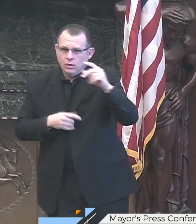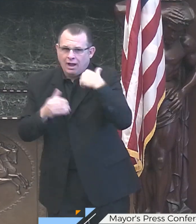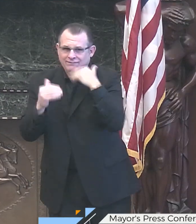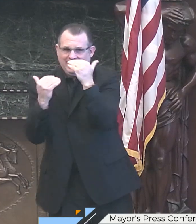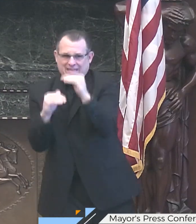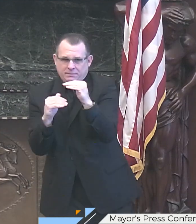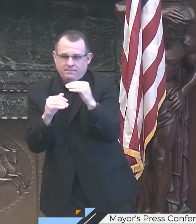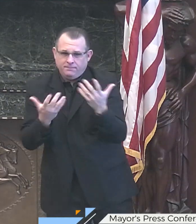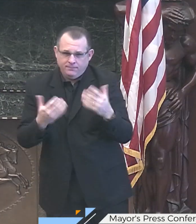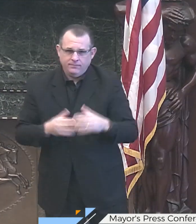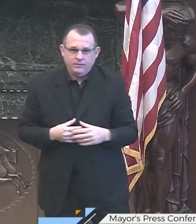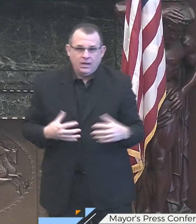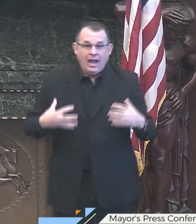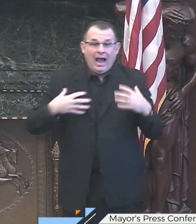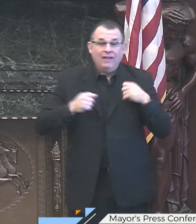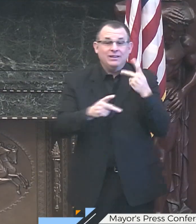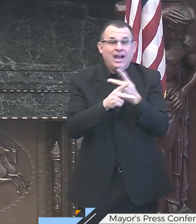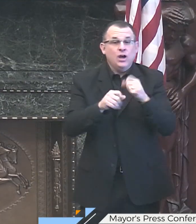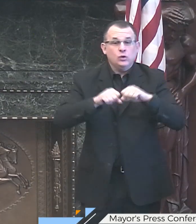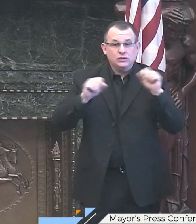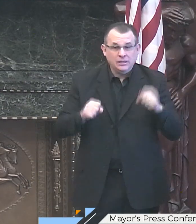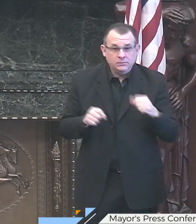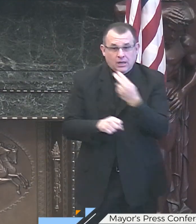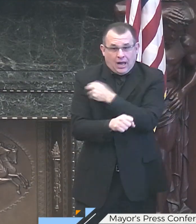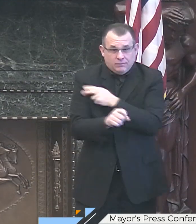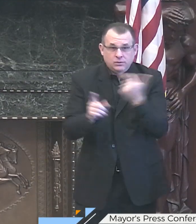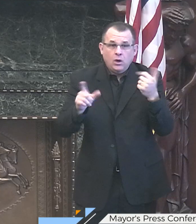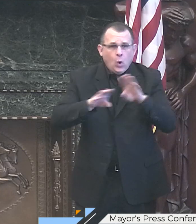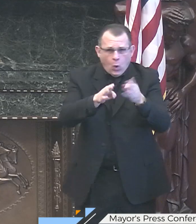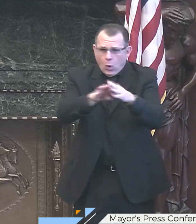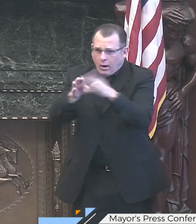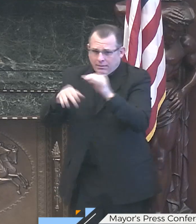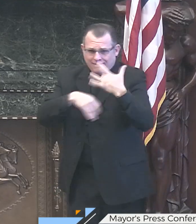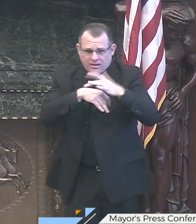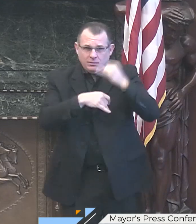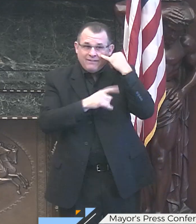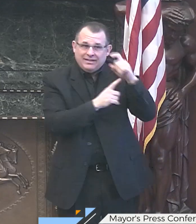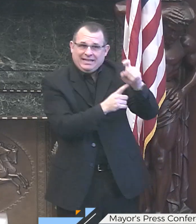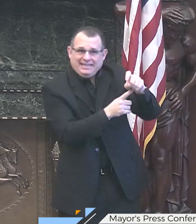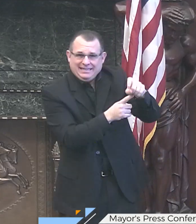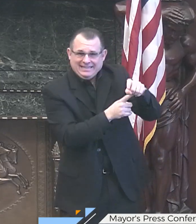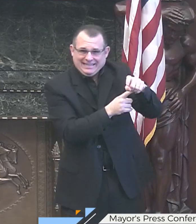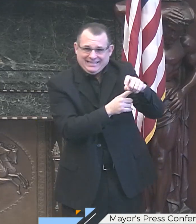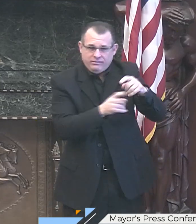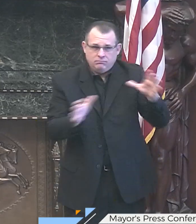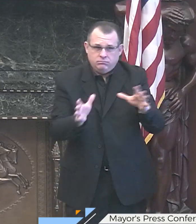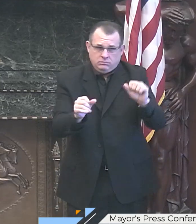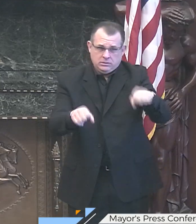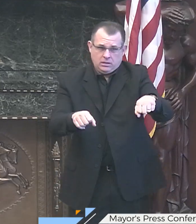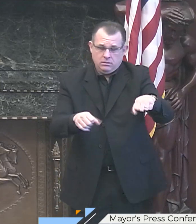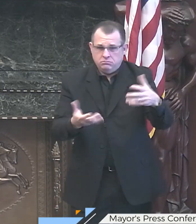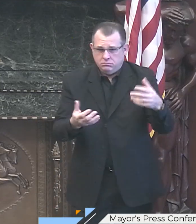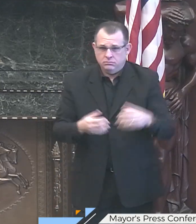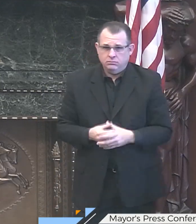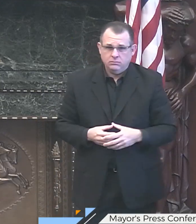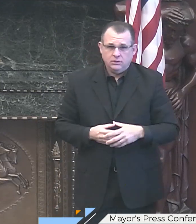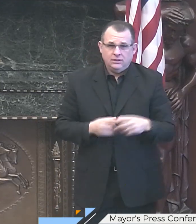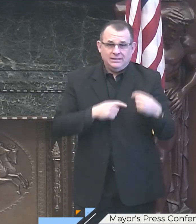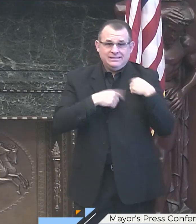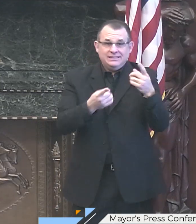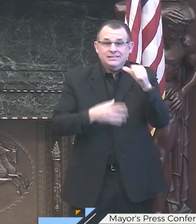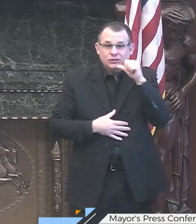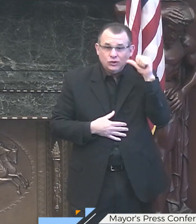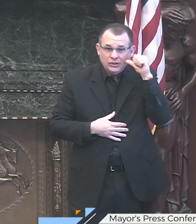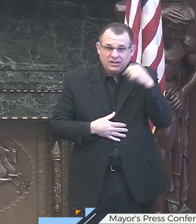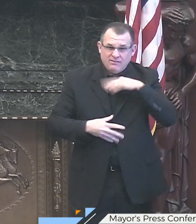and available for anyone who needs it. So more details on that. Since yesterday, we now have 154